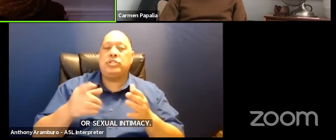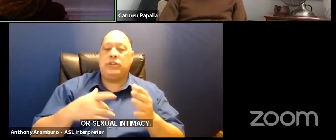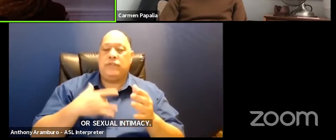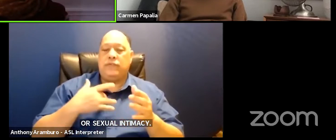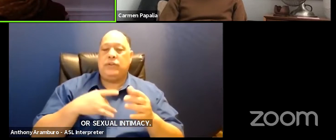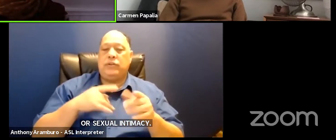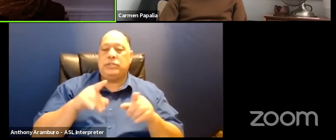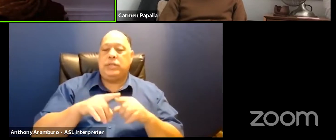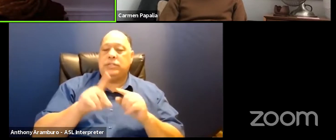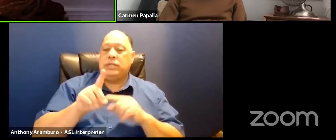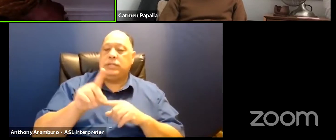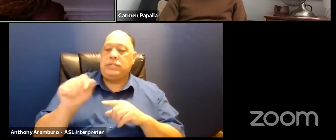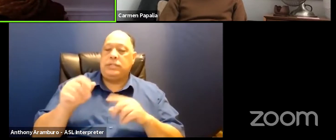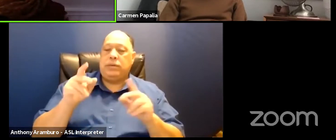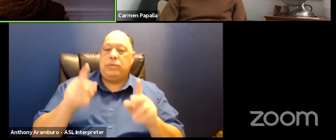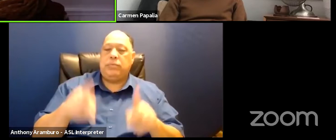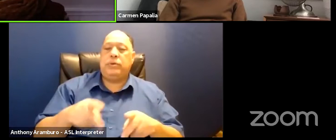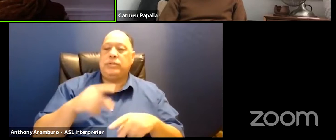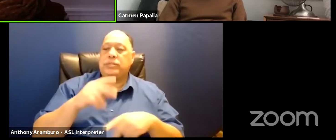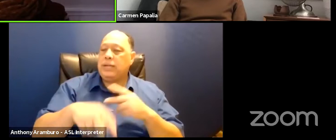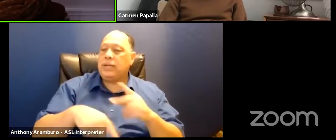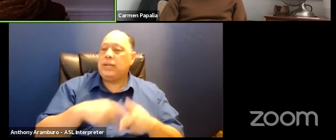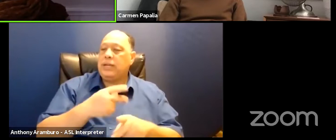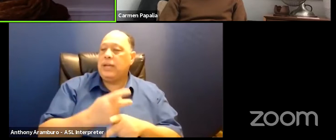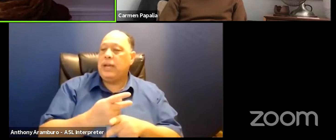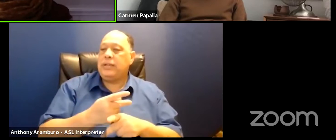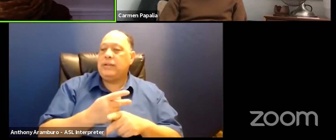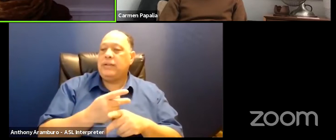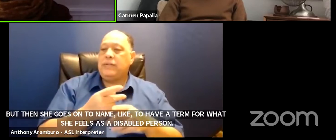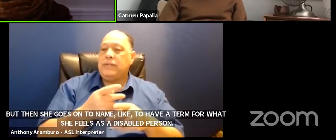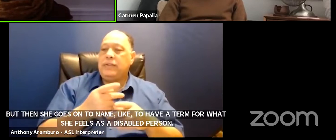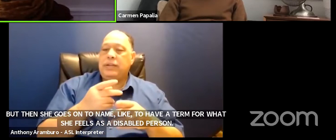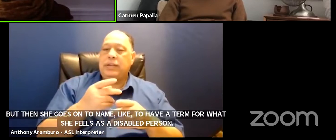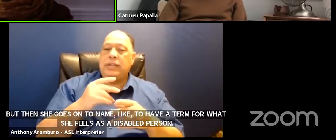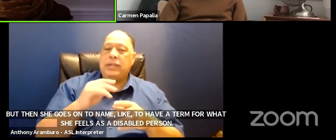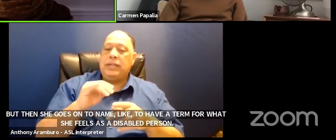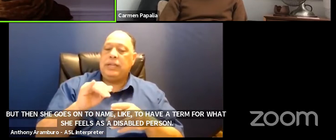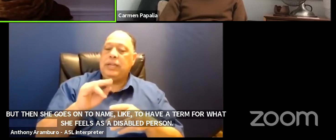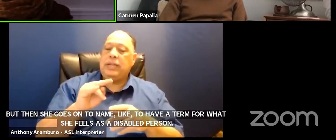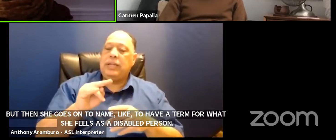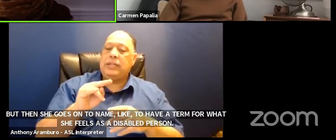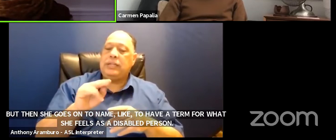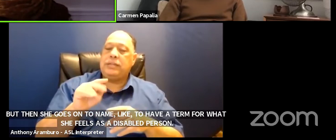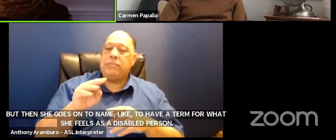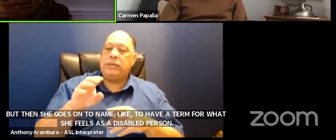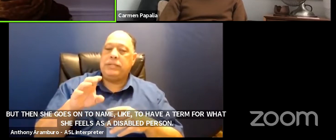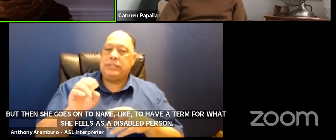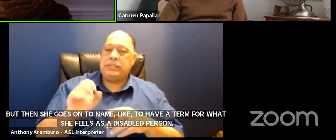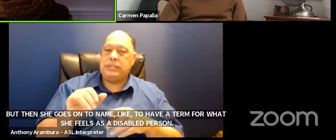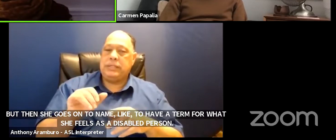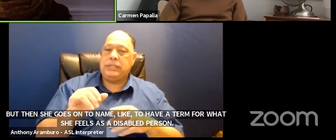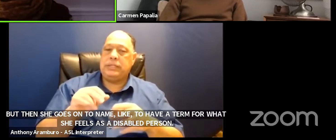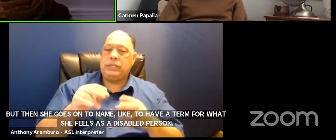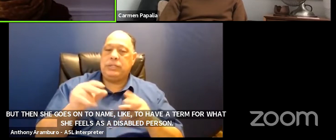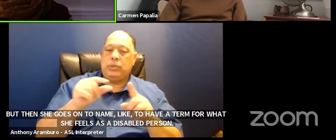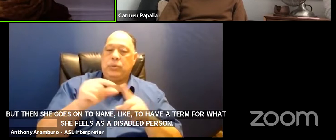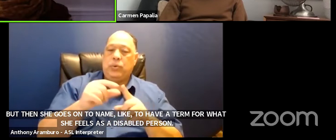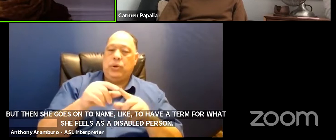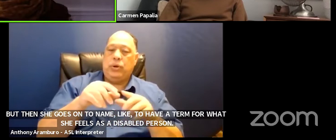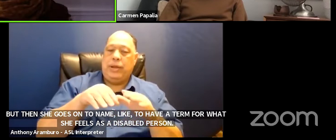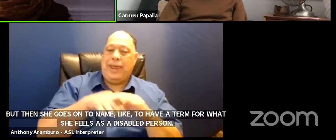disabled person, what like kind of intimacy she experiences. And so she's coined this term access